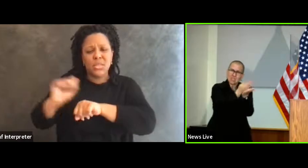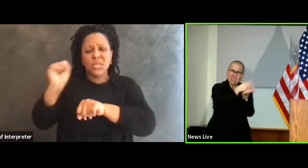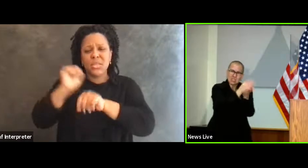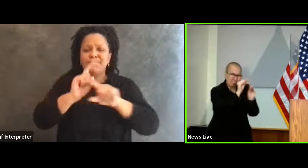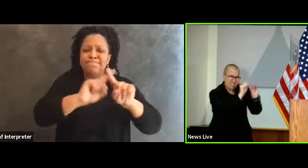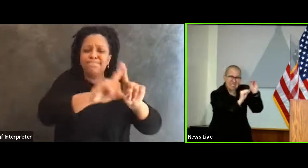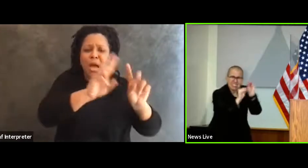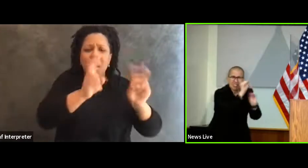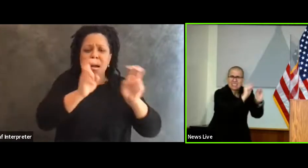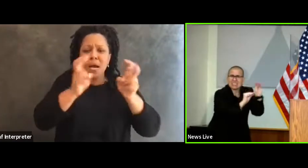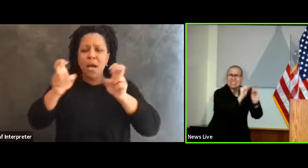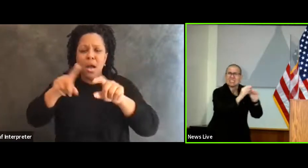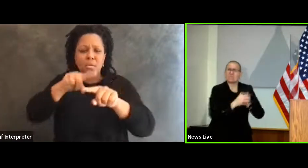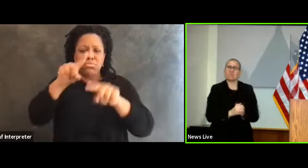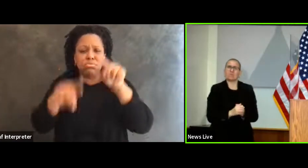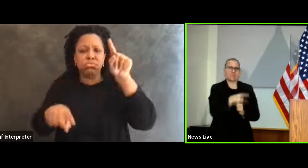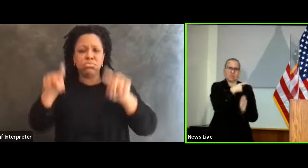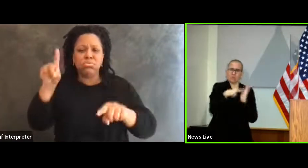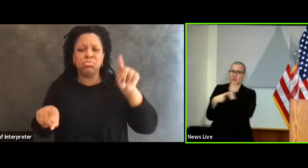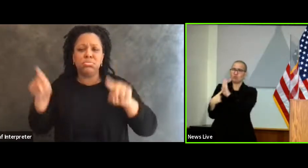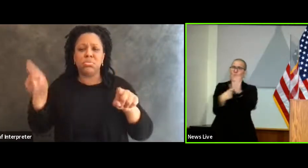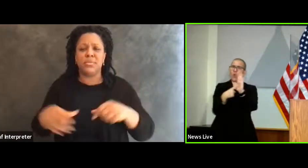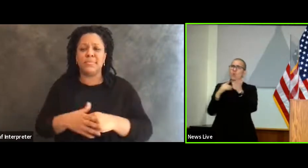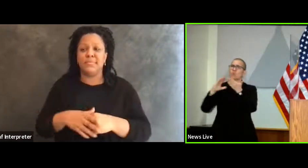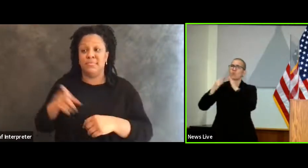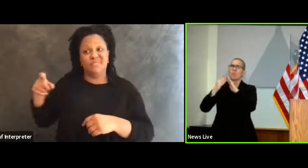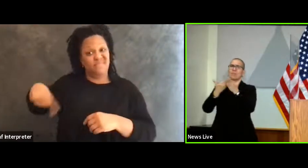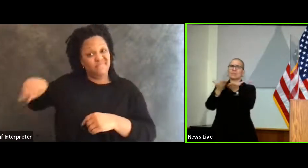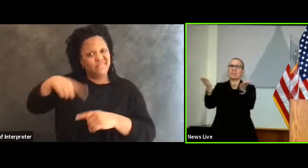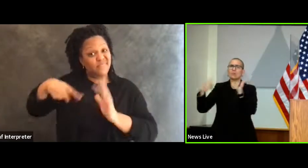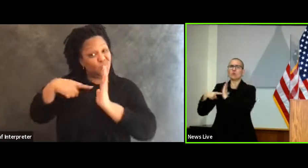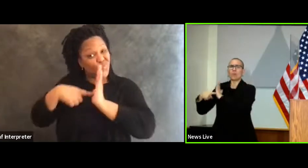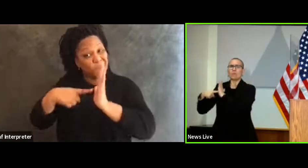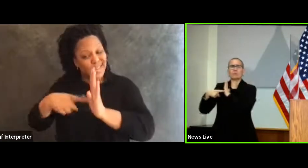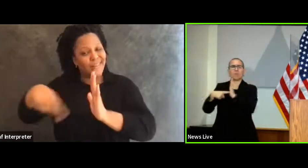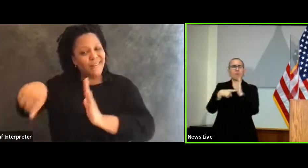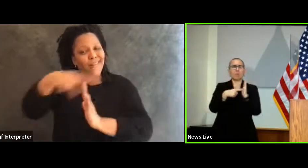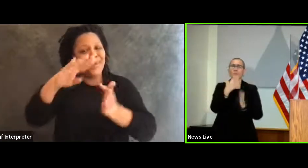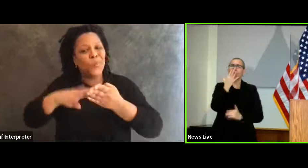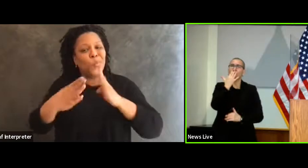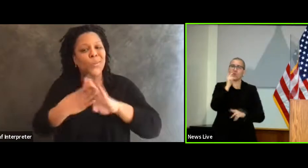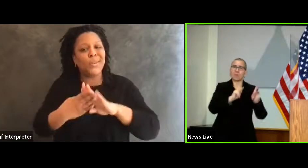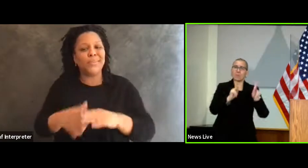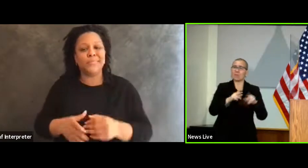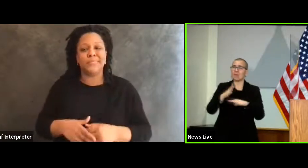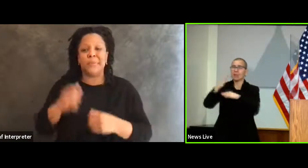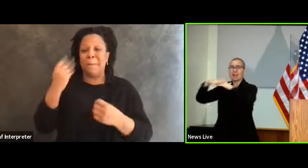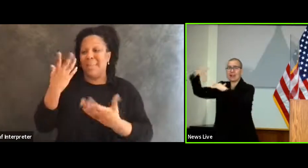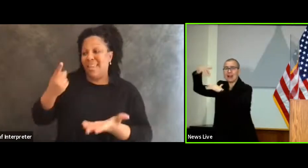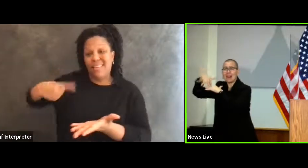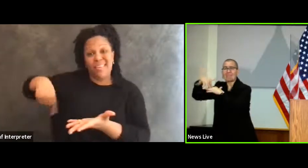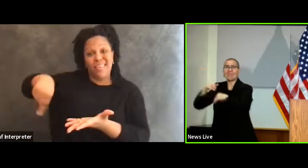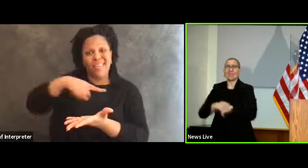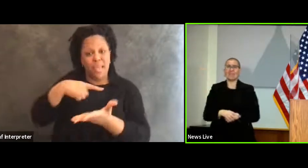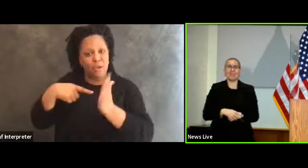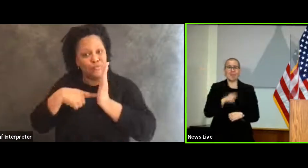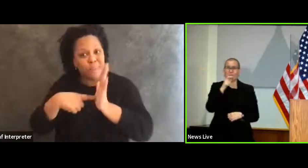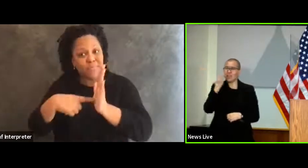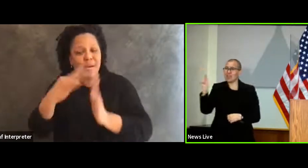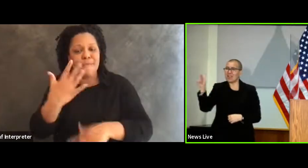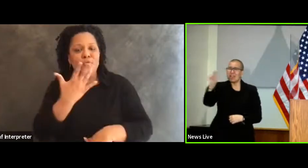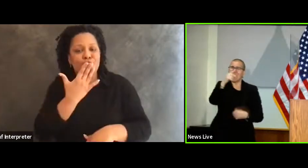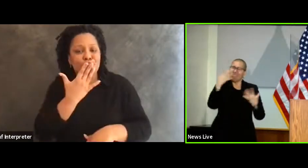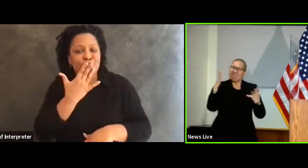Many of our representatives who are here represent the people of color and Indigenous caucus. These are folks with lived experiences that know the trauma that's in